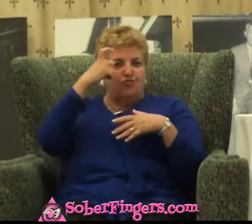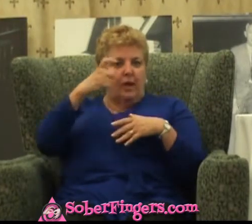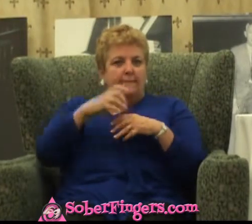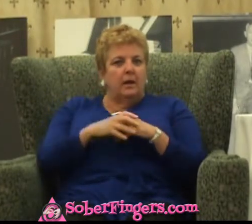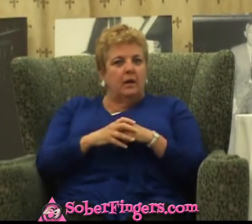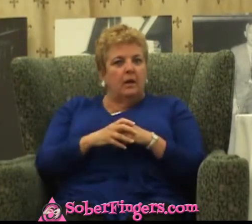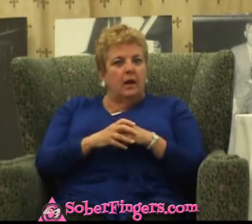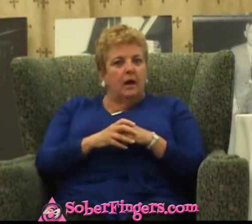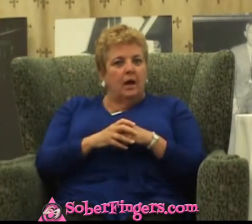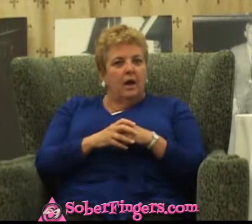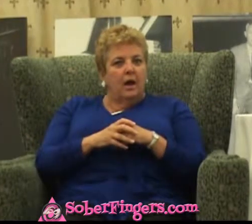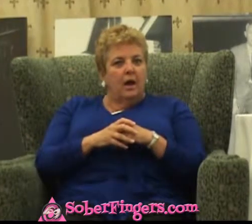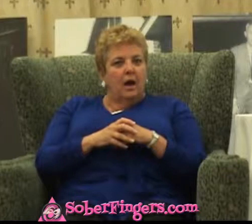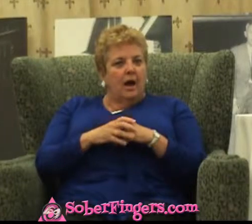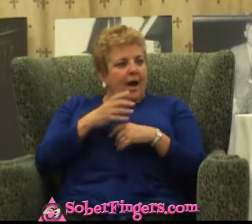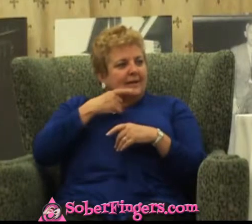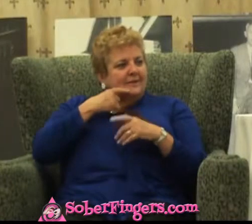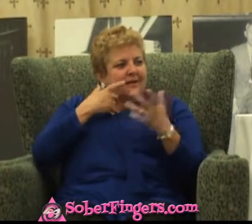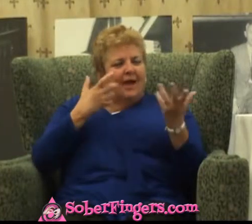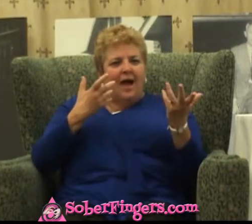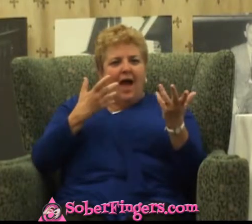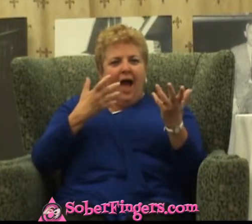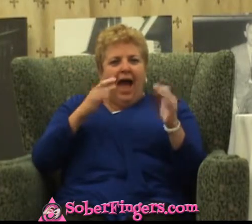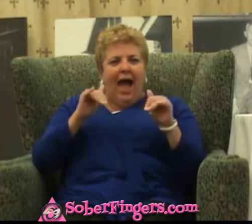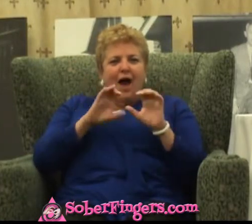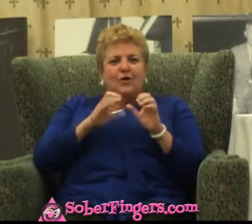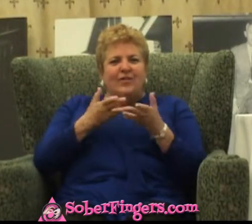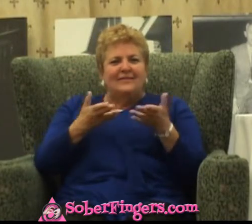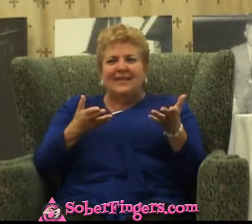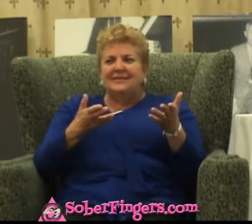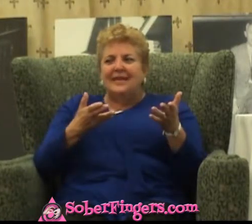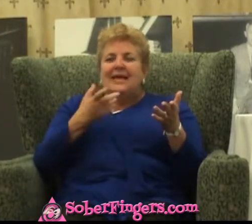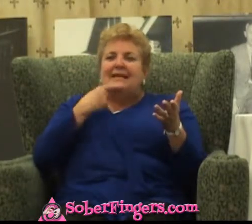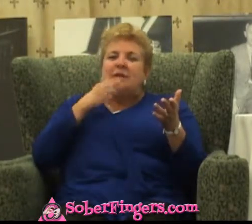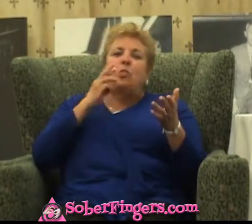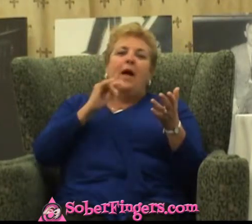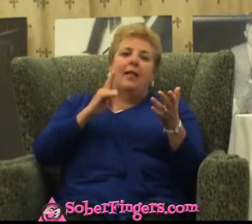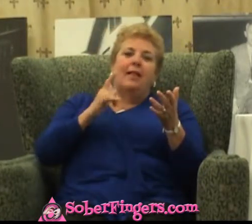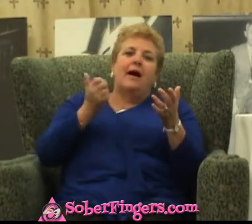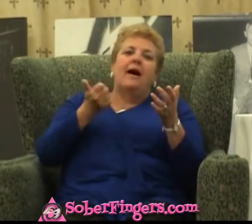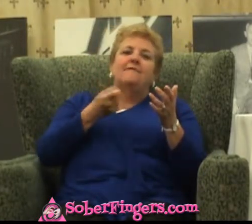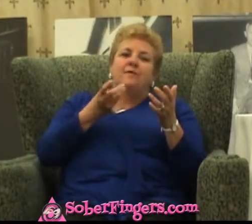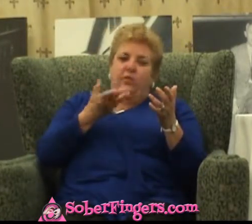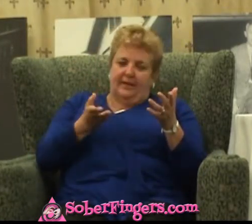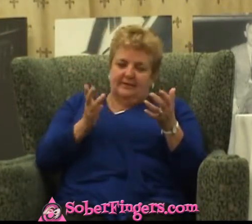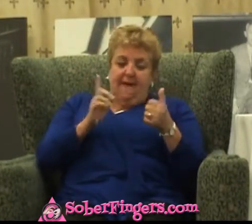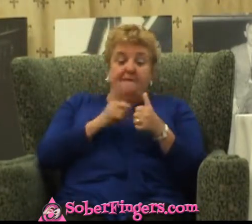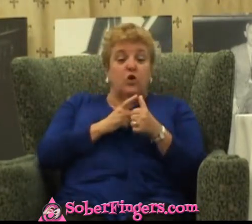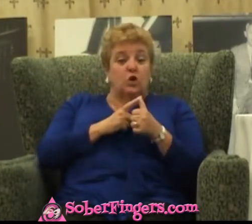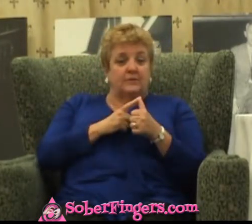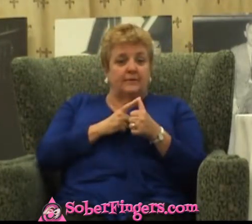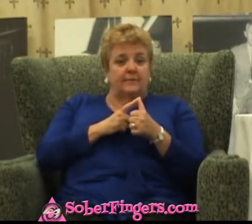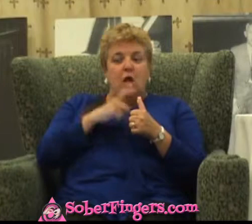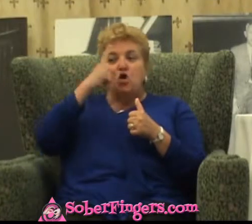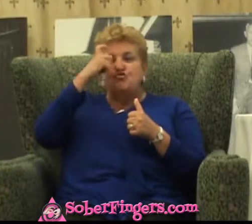I said, what do these things mean? They're very upsetting. He said, well, a couple of things. He said, number one, drinking dreams